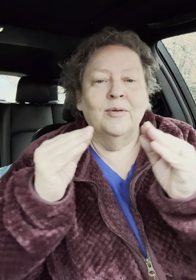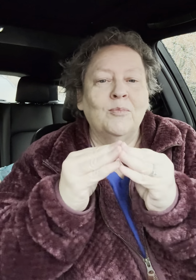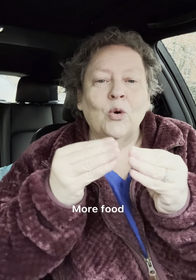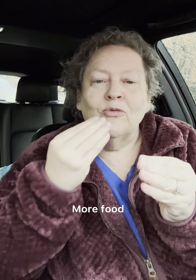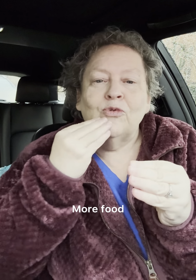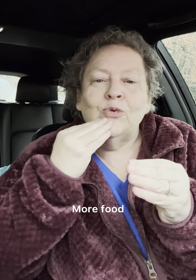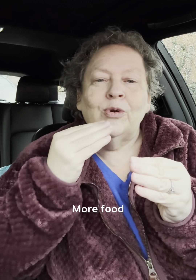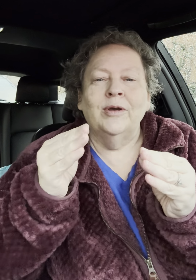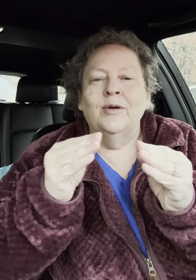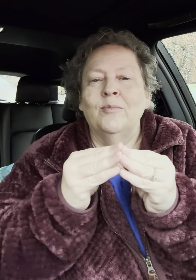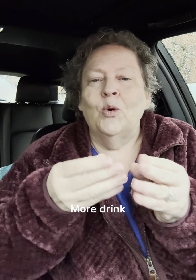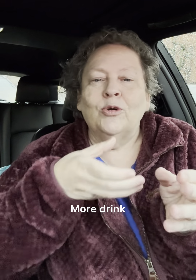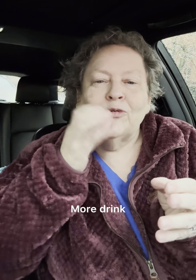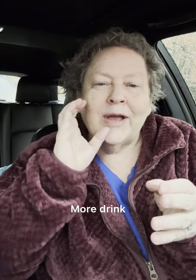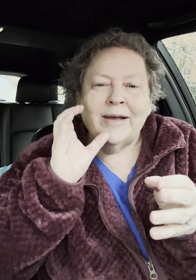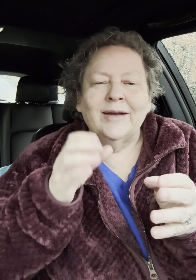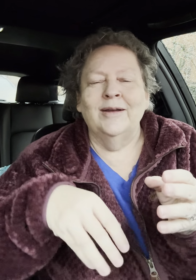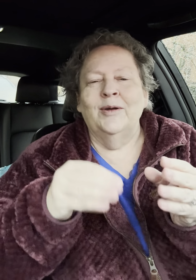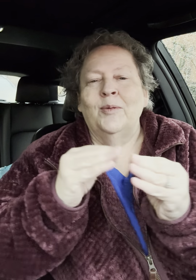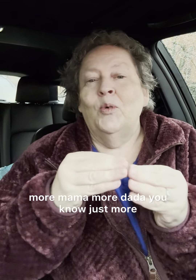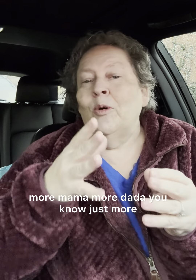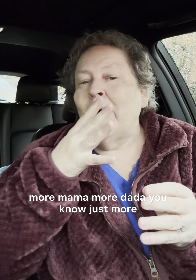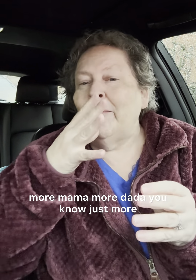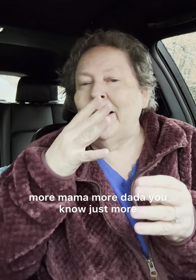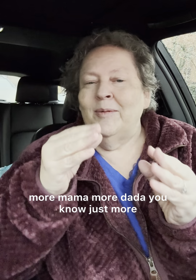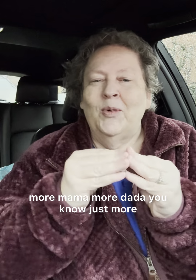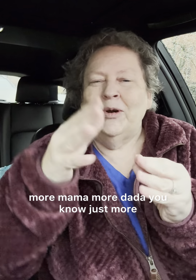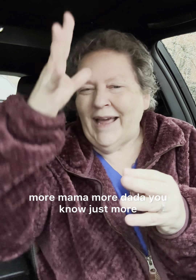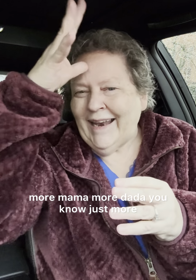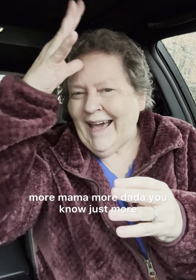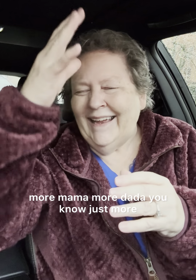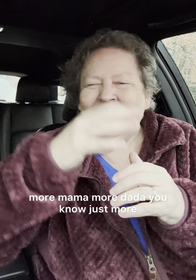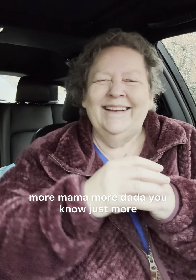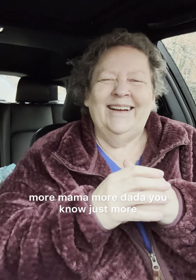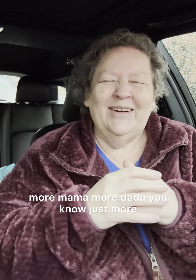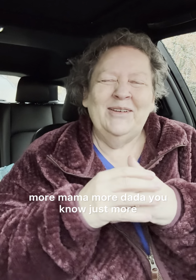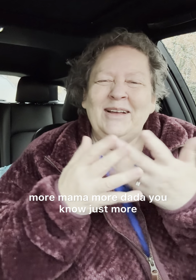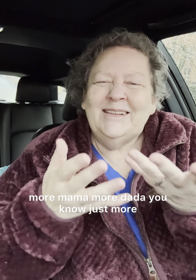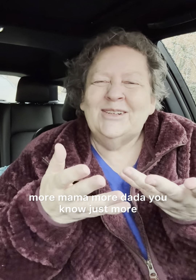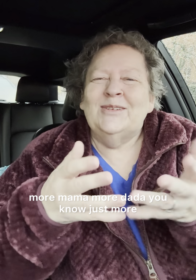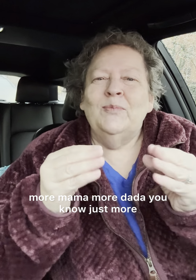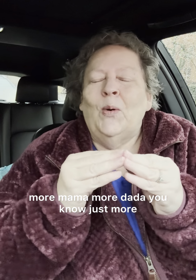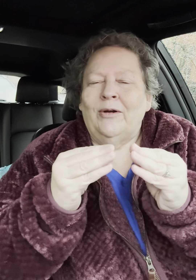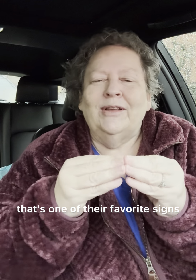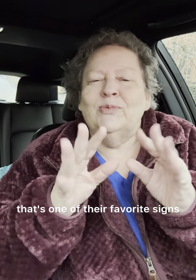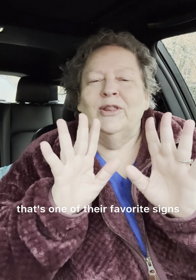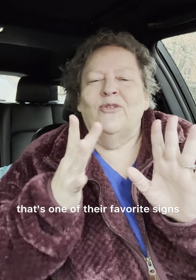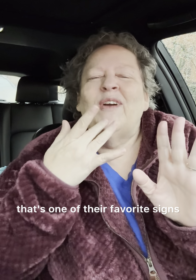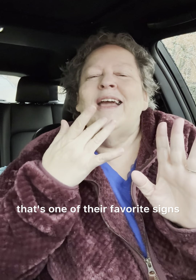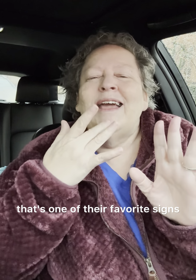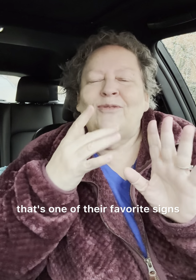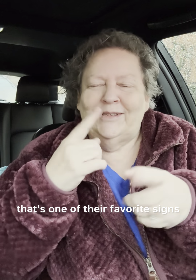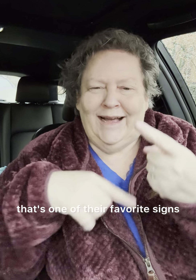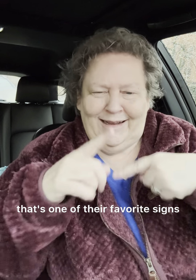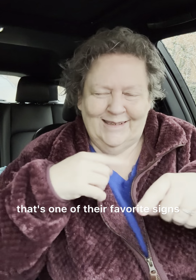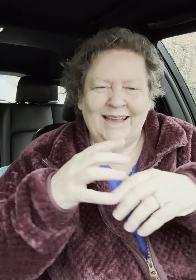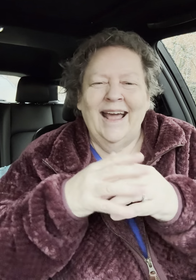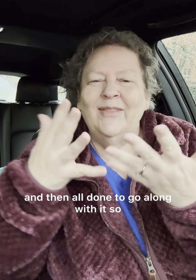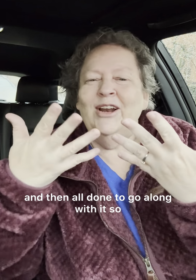more food, more drink, more mama, more dada. Just more. That's one of their favorite signs. And then all